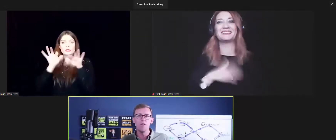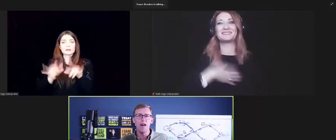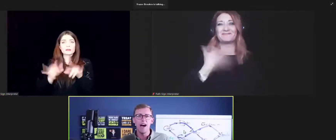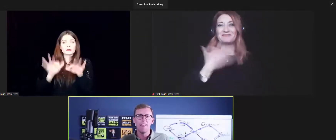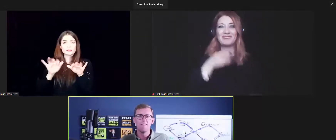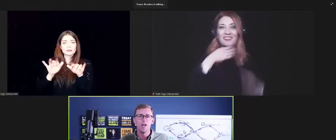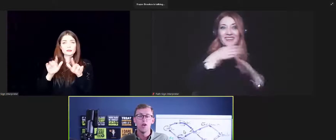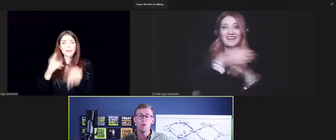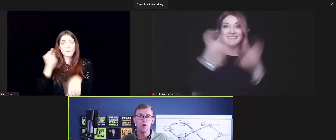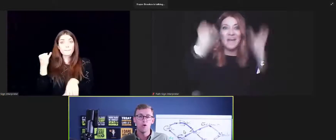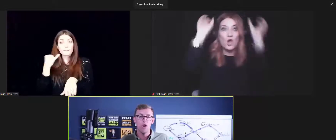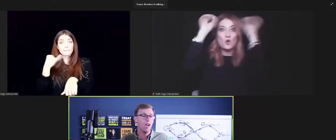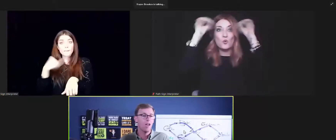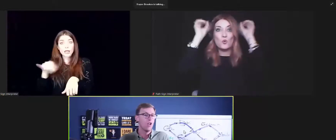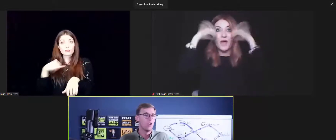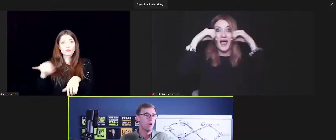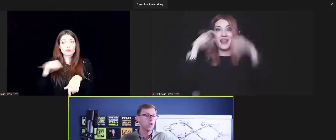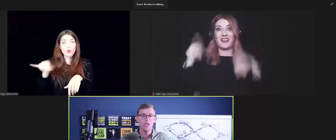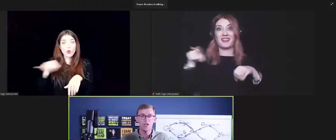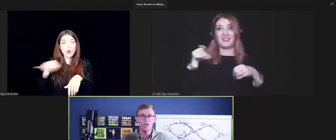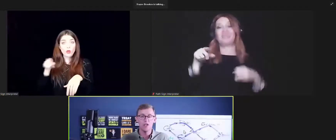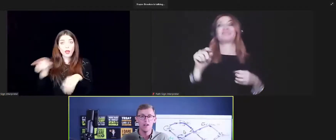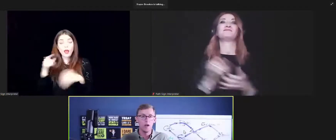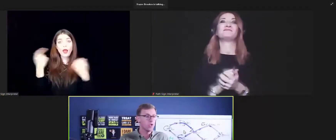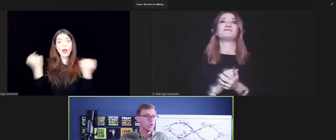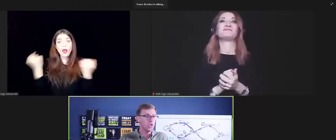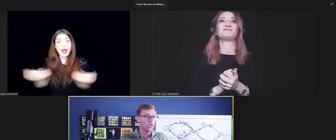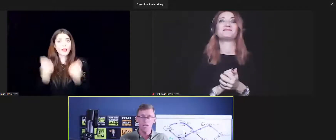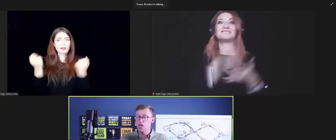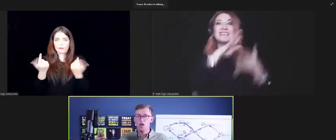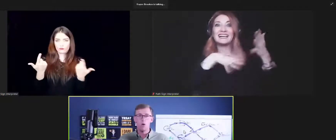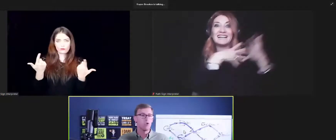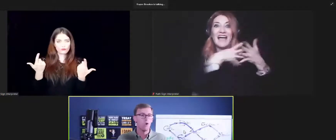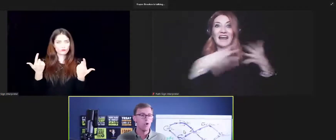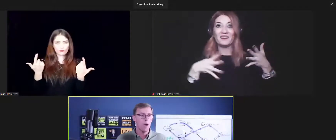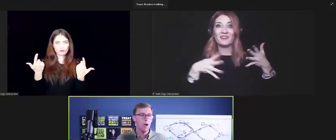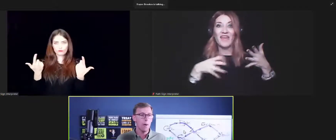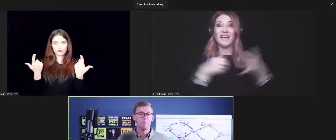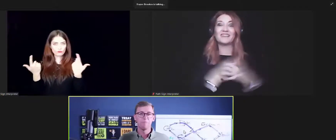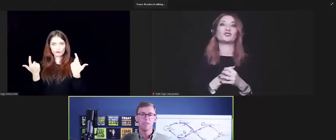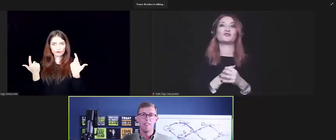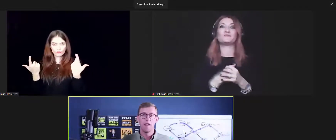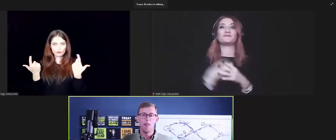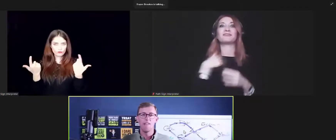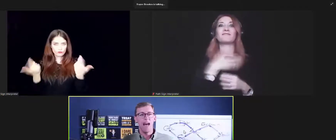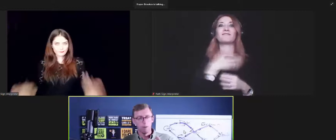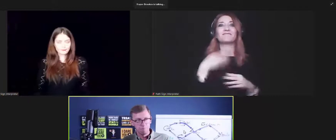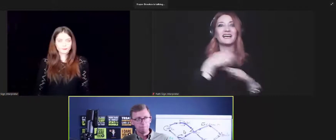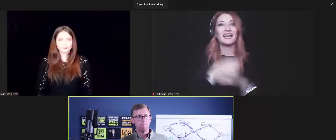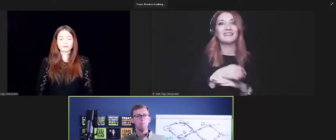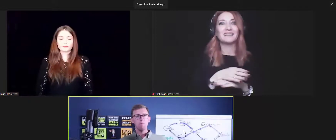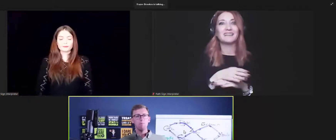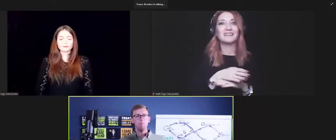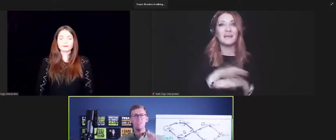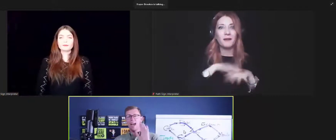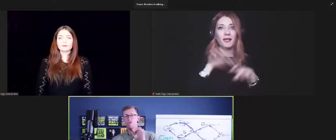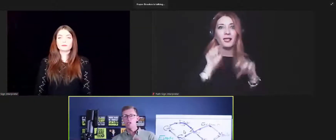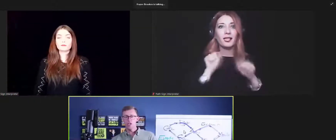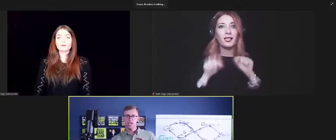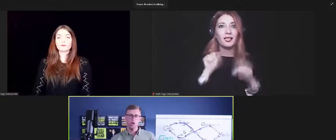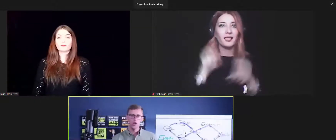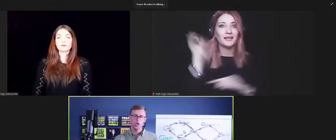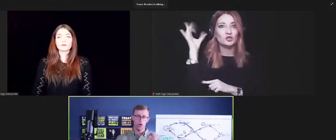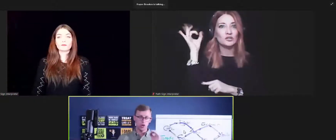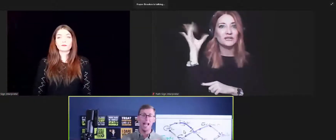that. No structure, no success, no success, no structure. Now, every